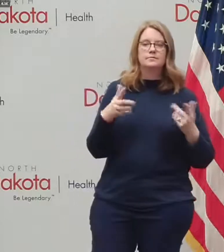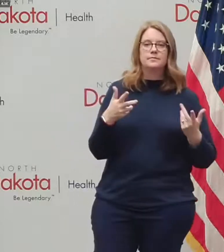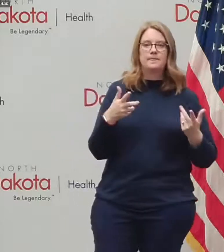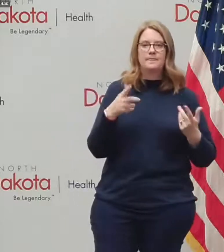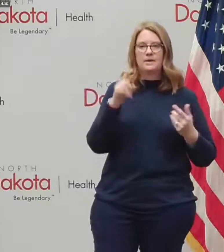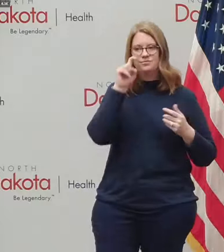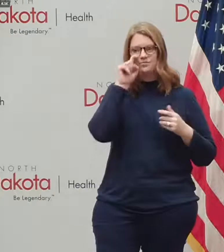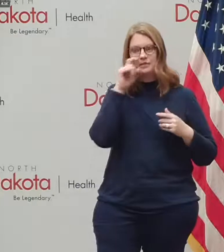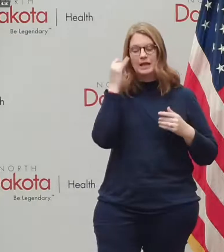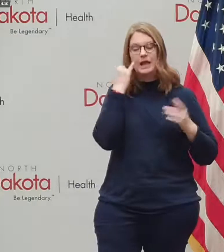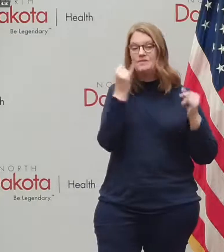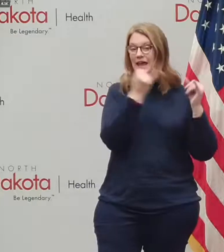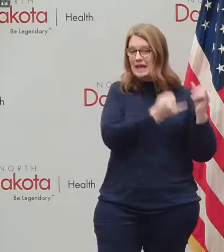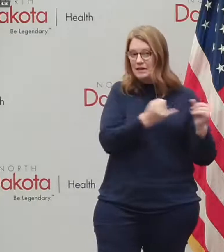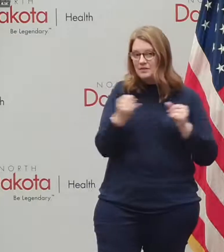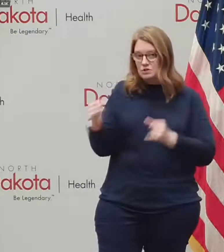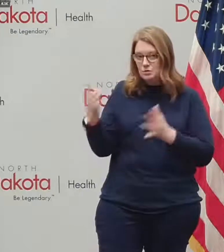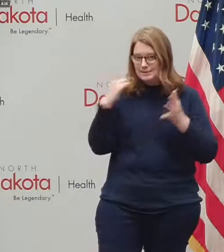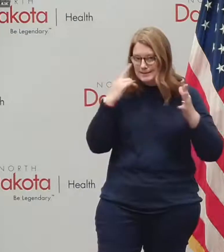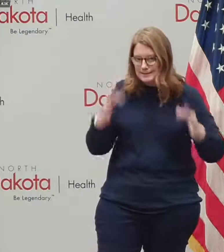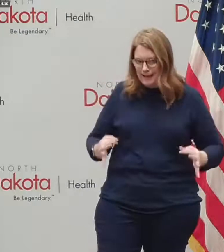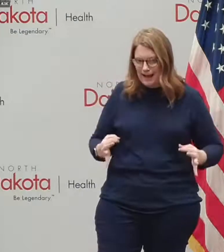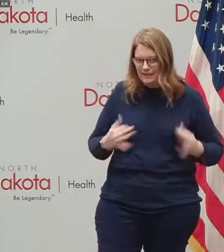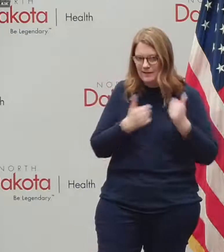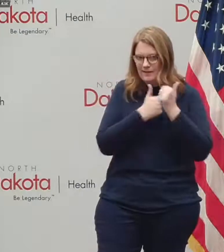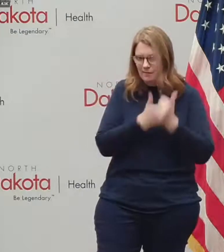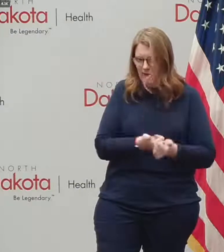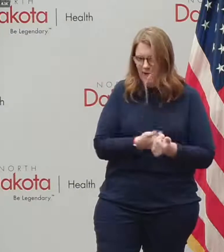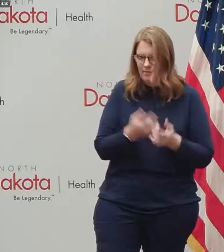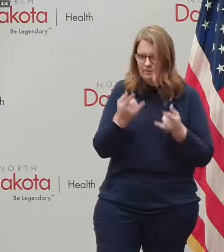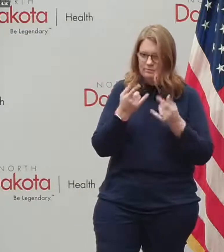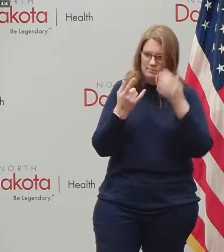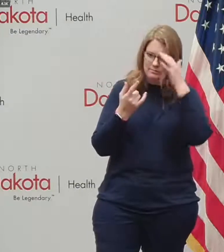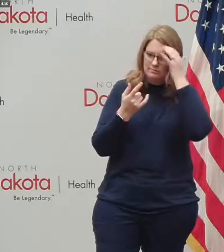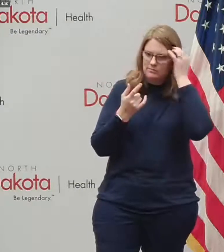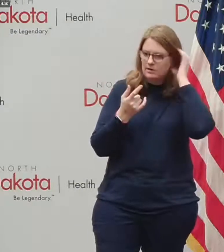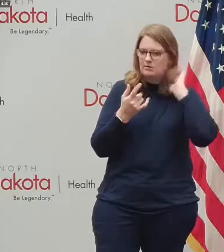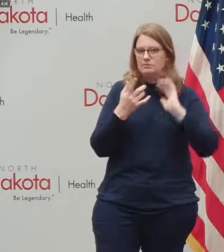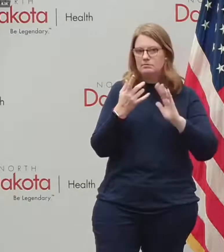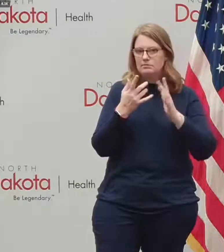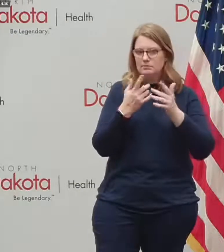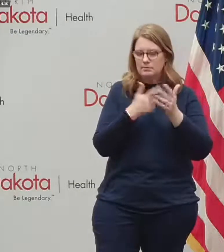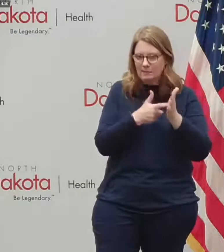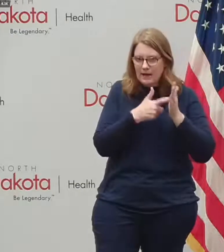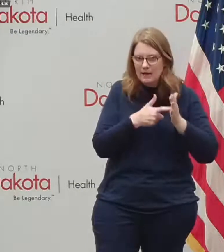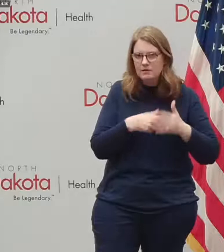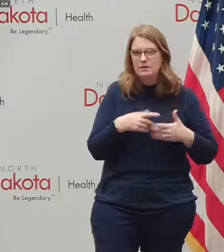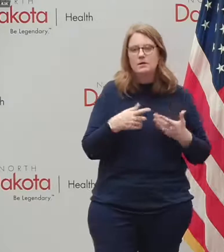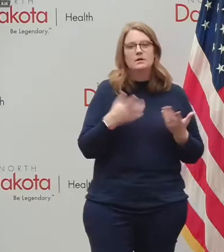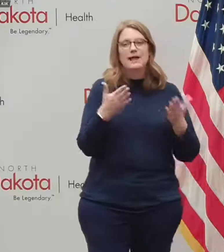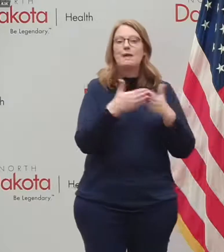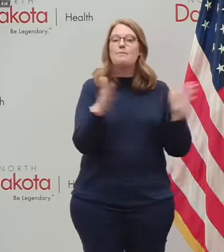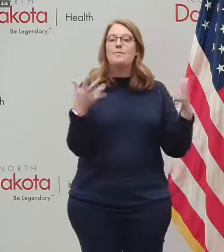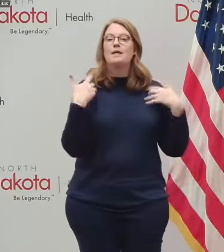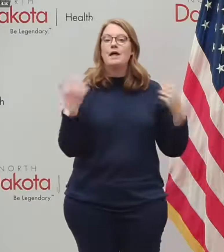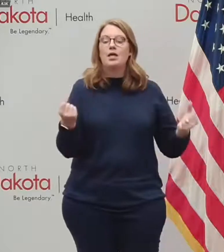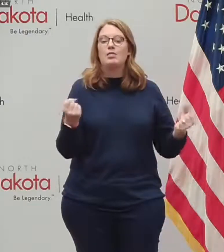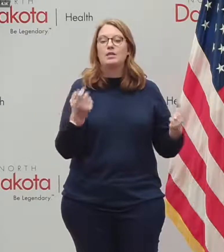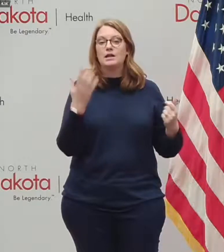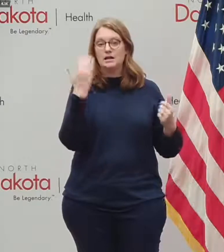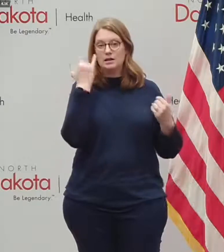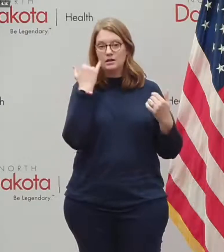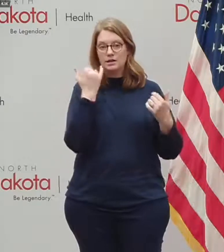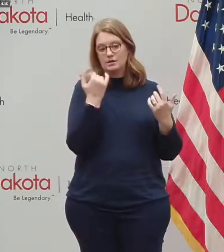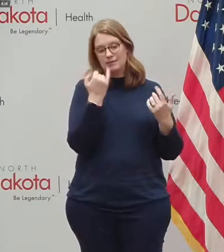the individuals choose to follow them. And I think that when we're talking about public health initiatives, when they come